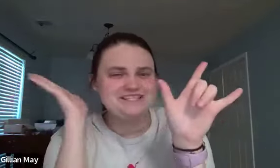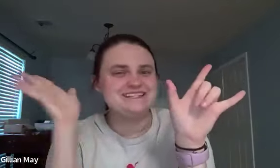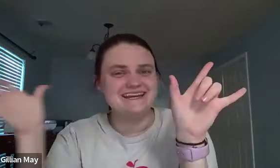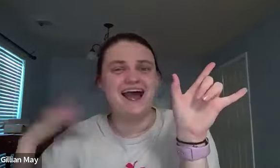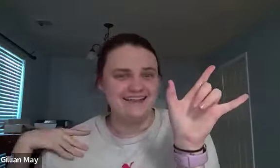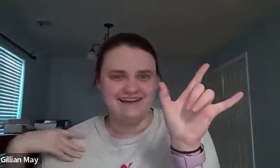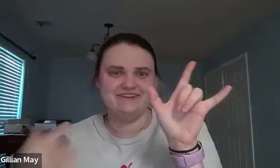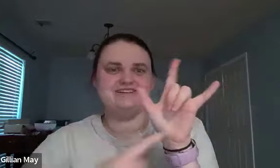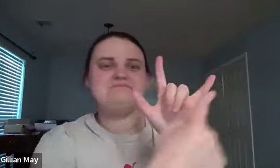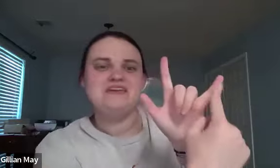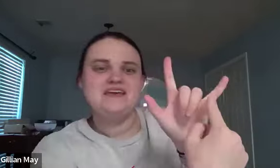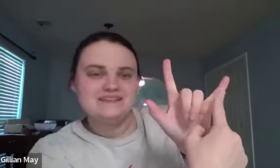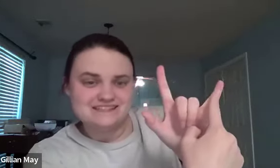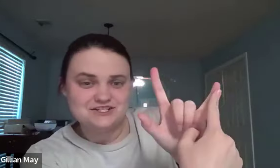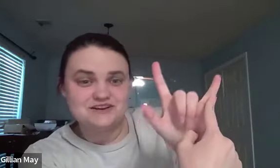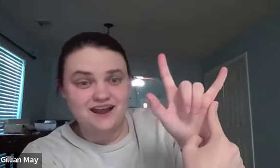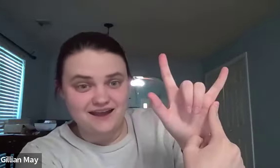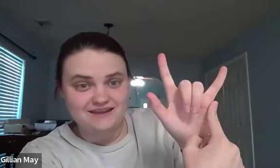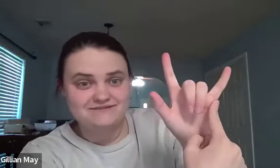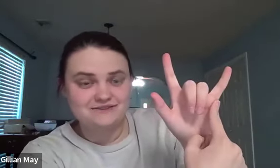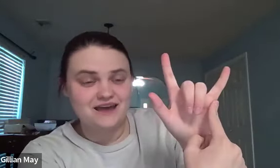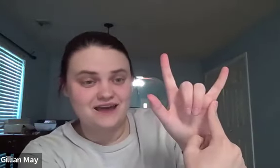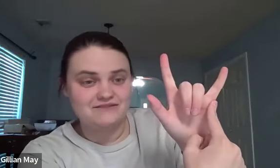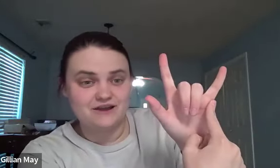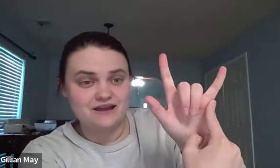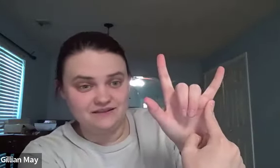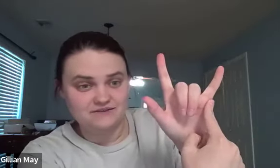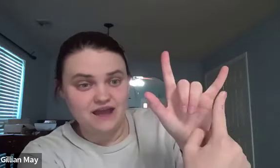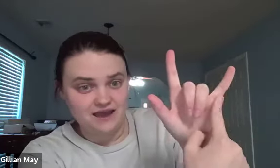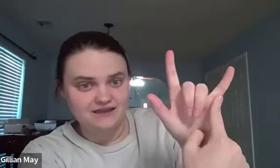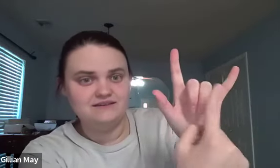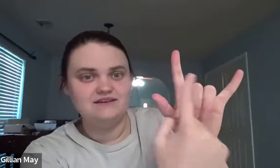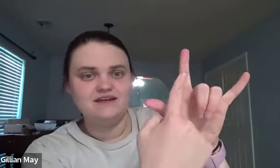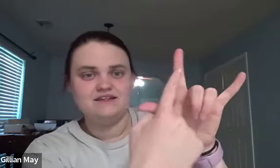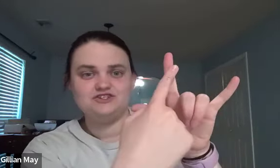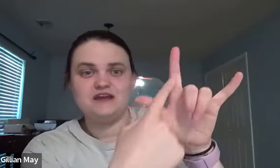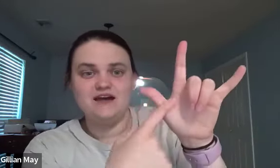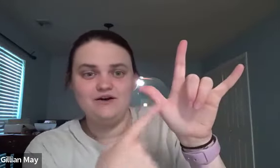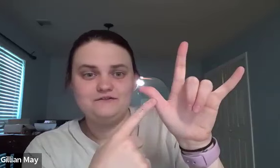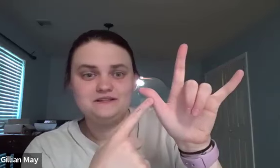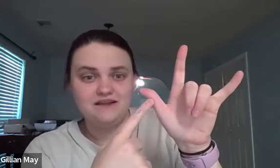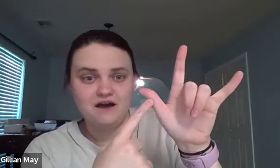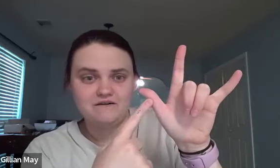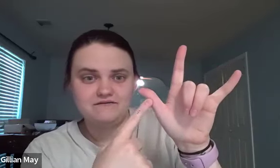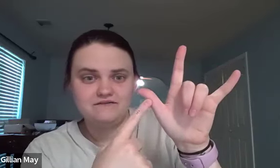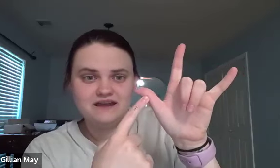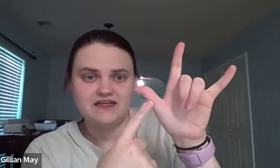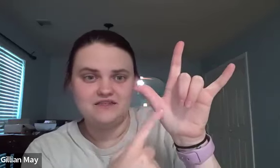you see it, I love it. Okay. Because there's your I for I love I. Here's your L for love. And then